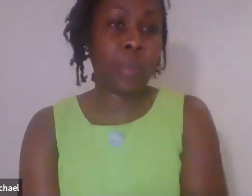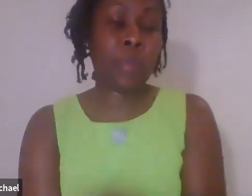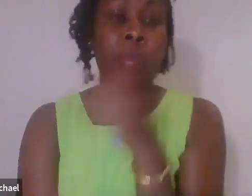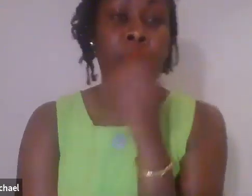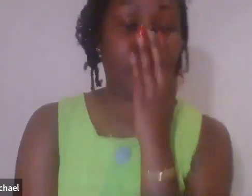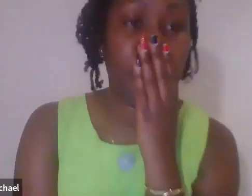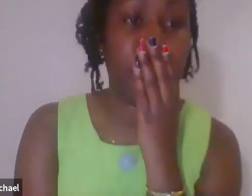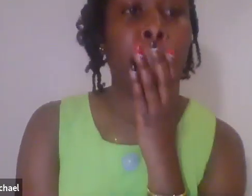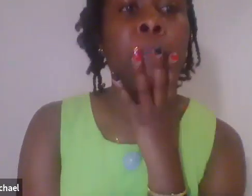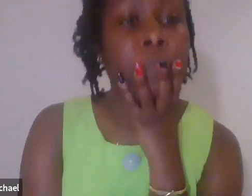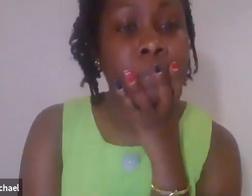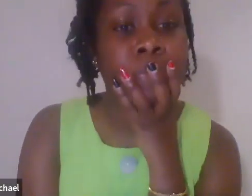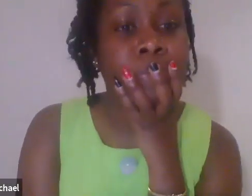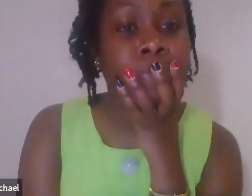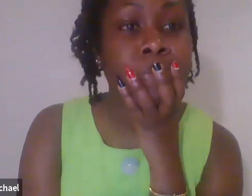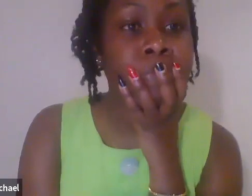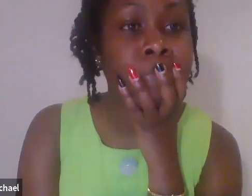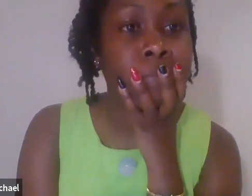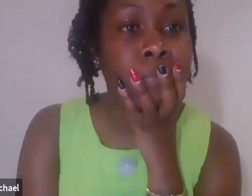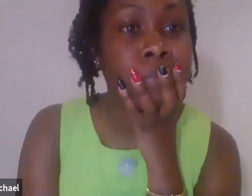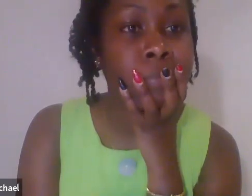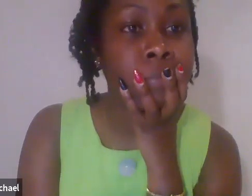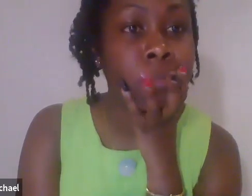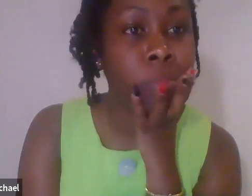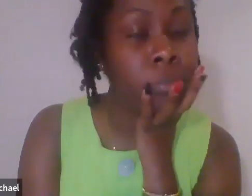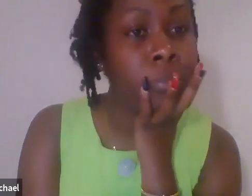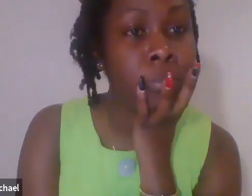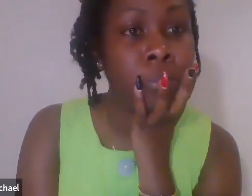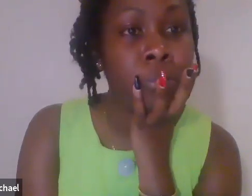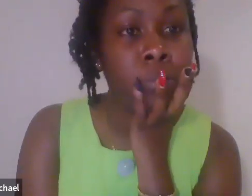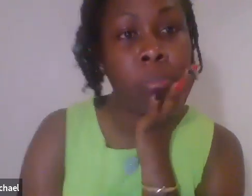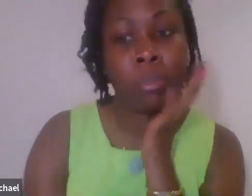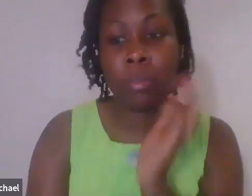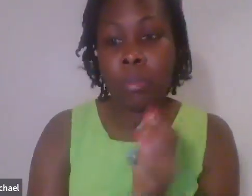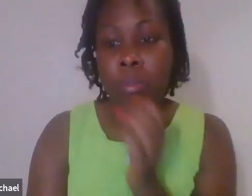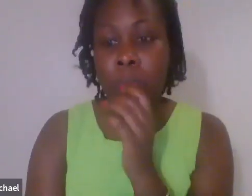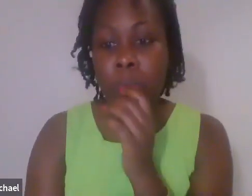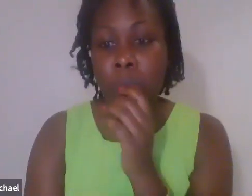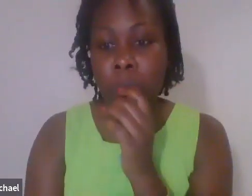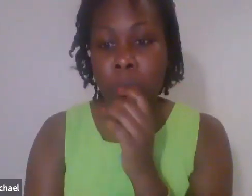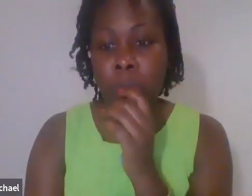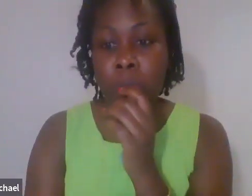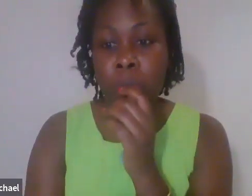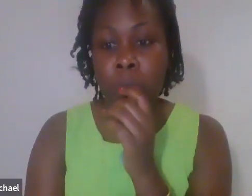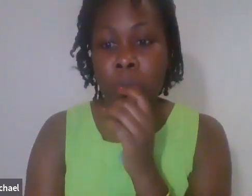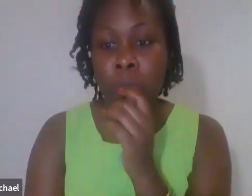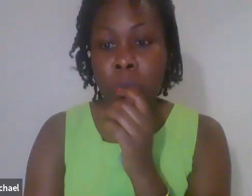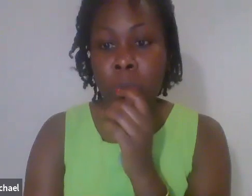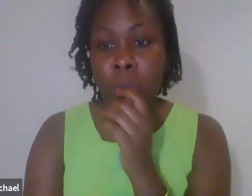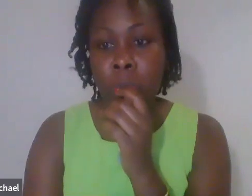Then I need a volunteer. Okay, I see Trish Mativo wants to add something from